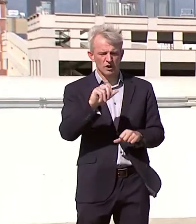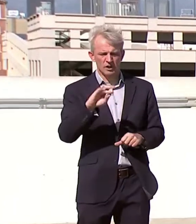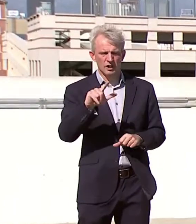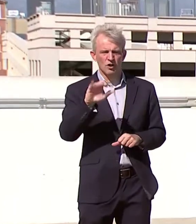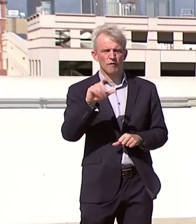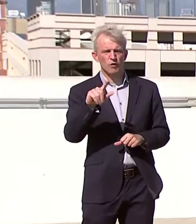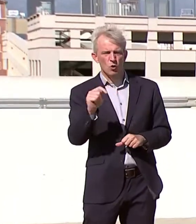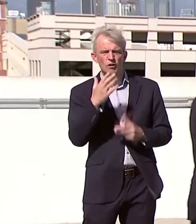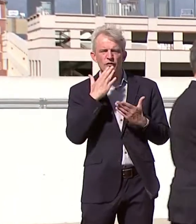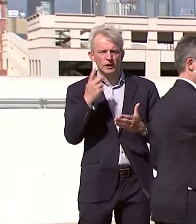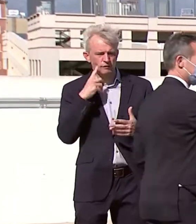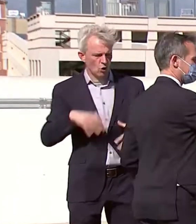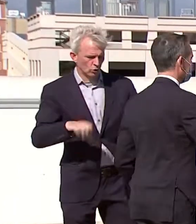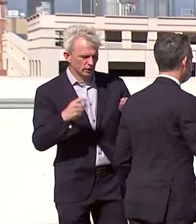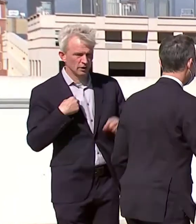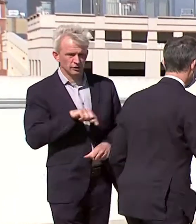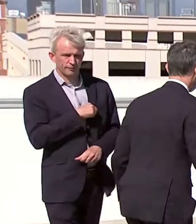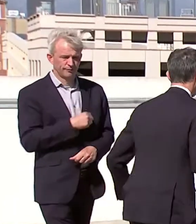hosting us today.